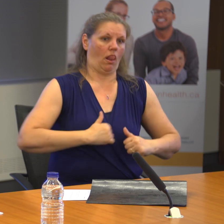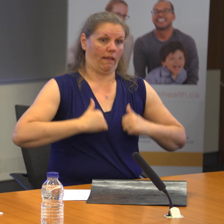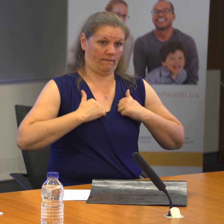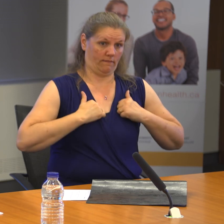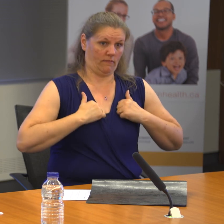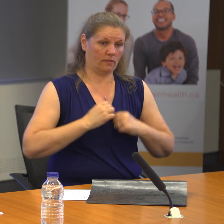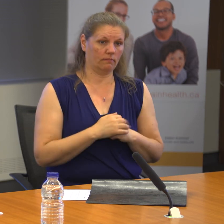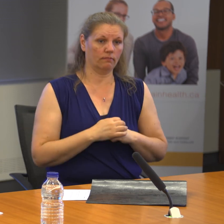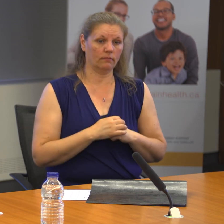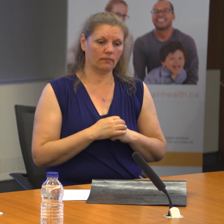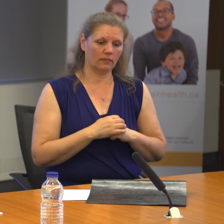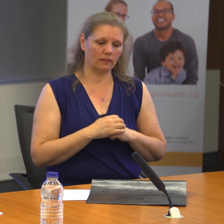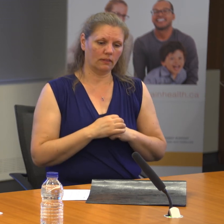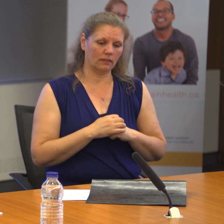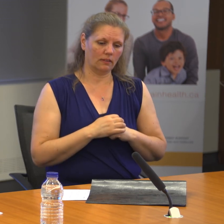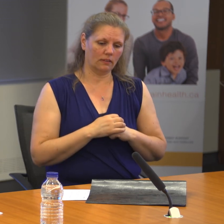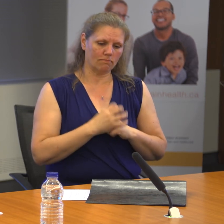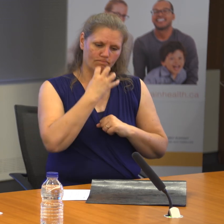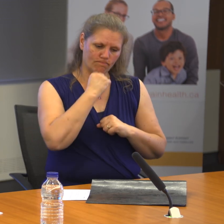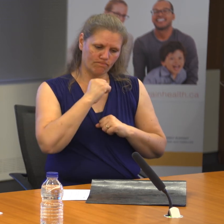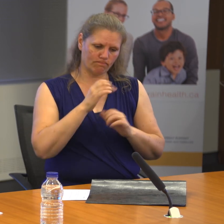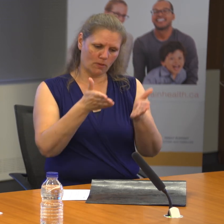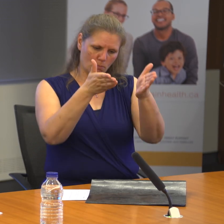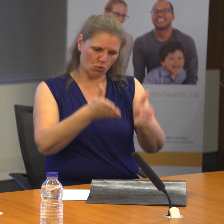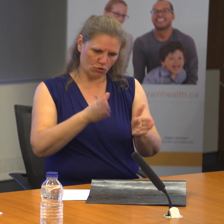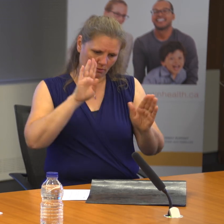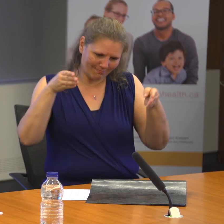Person and family-centered approach.